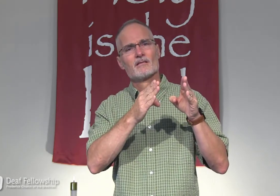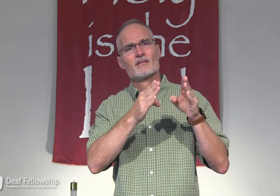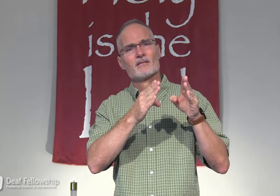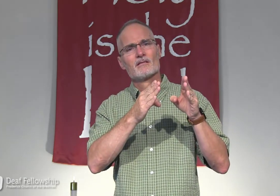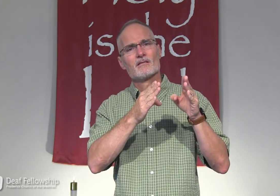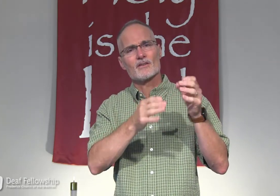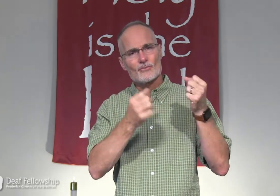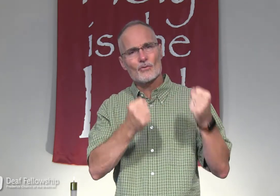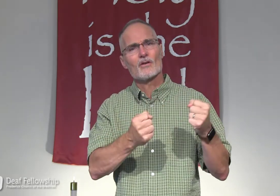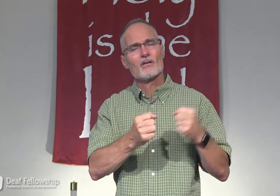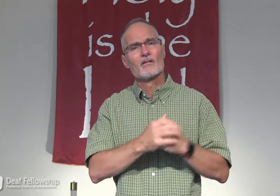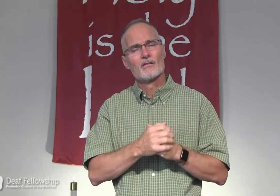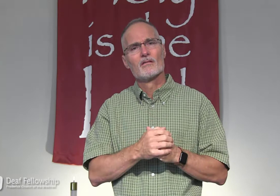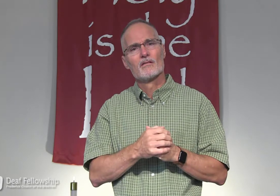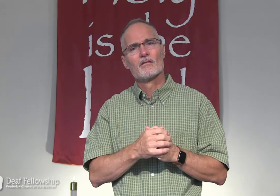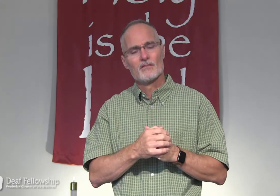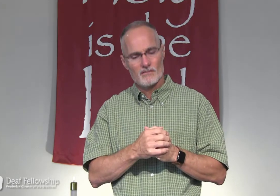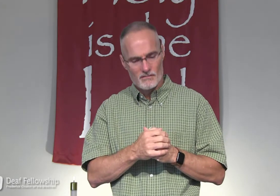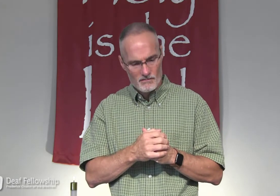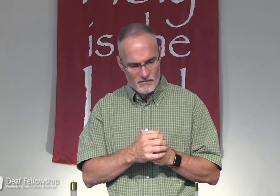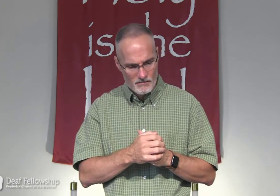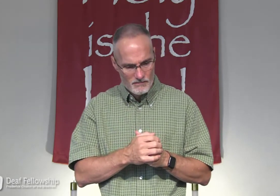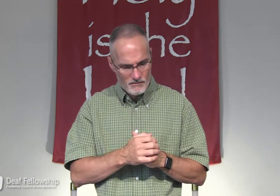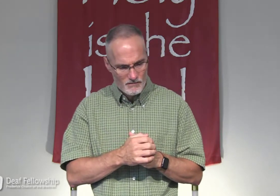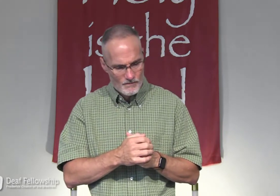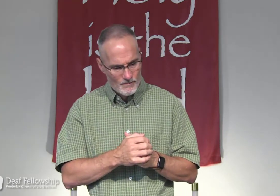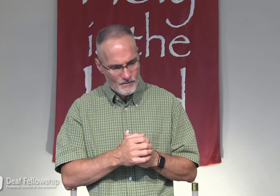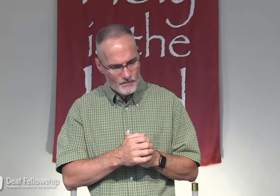focused and strong?